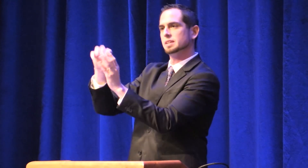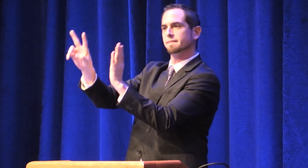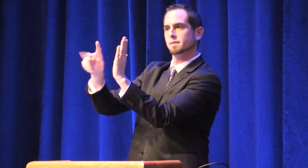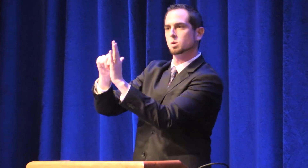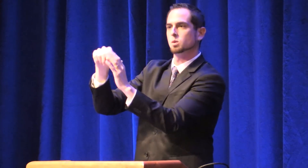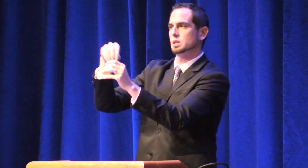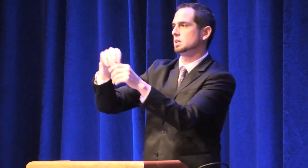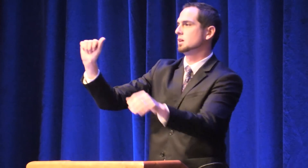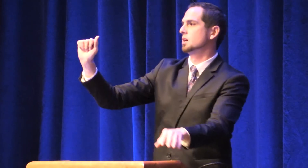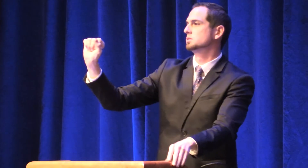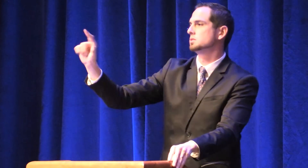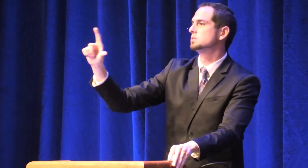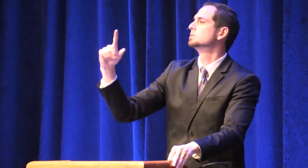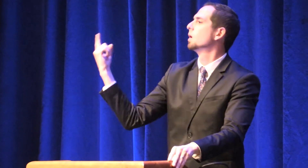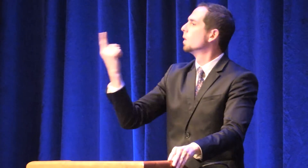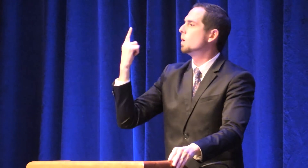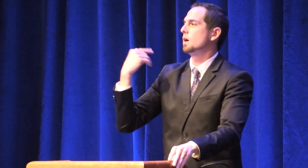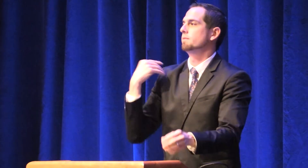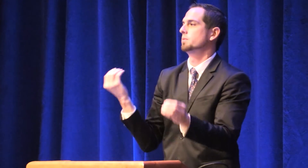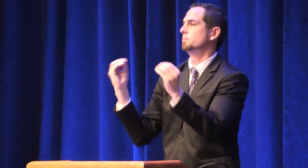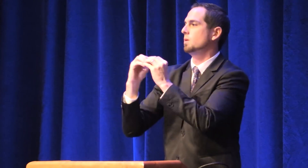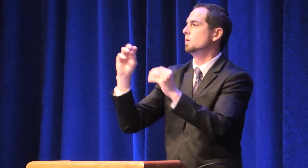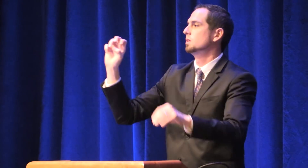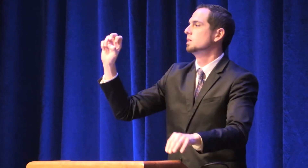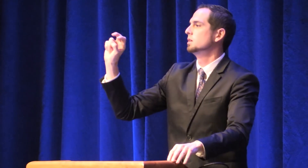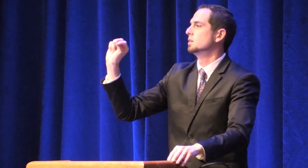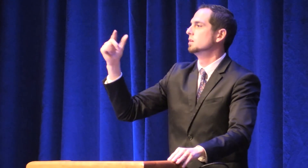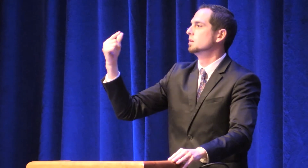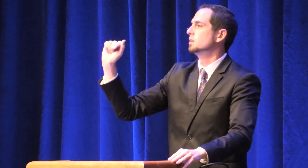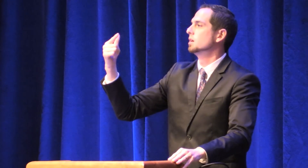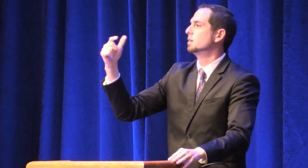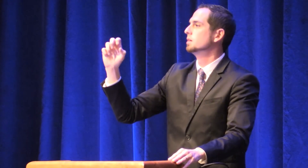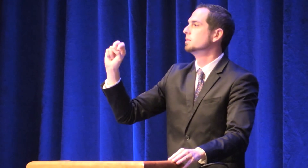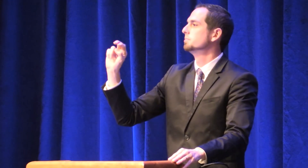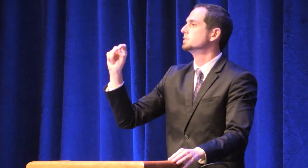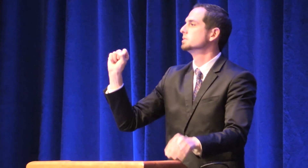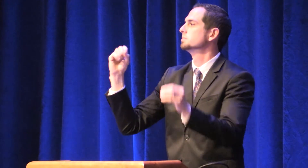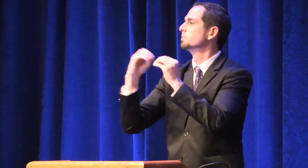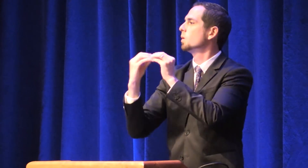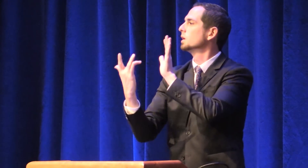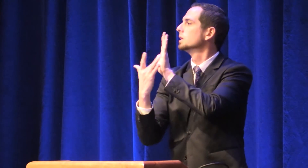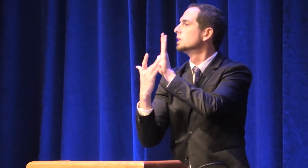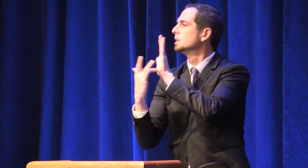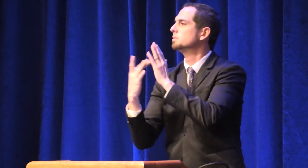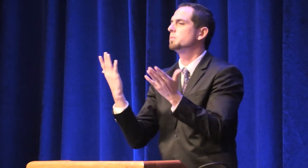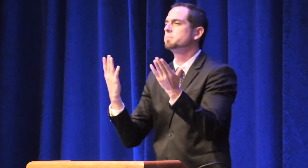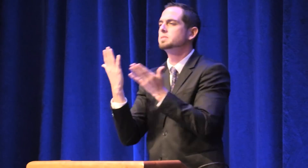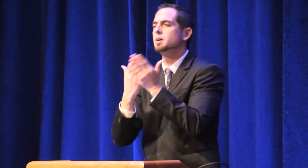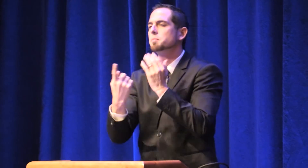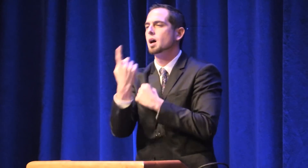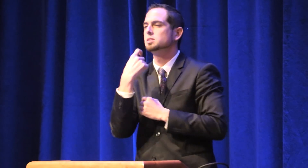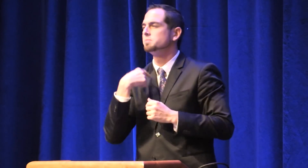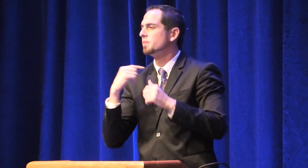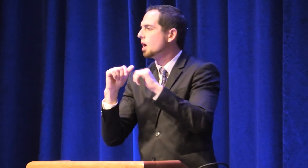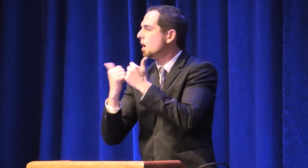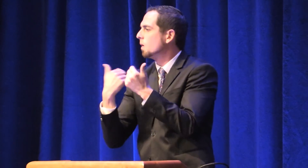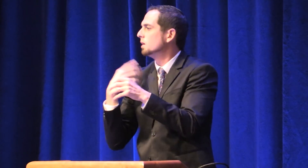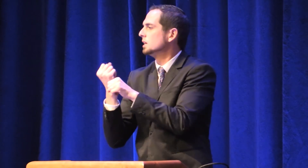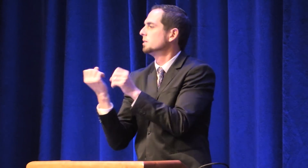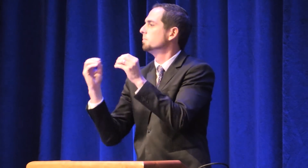presidents. Let us know what's happening in your offices. Use those vlogs. Use technology to